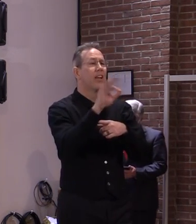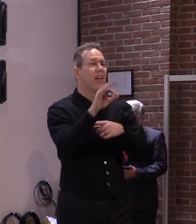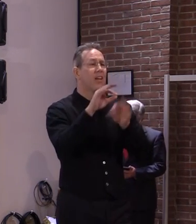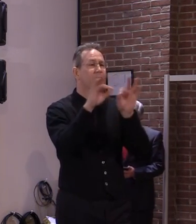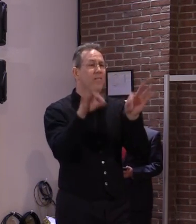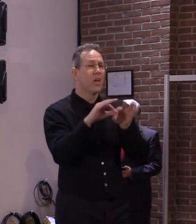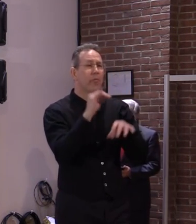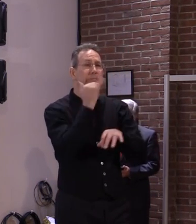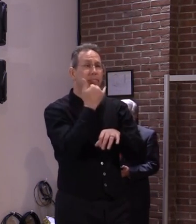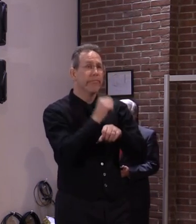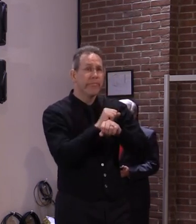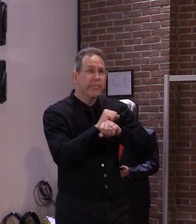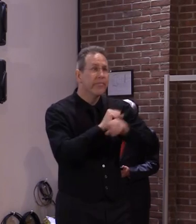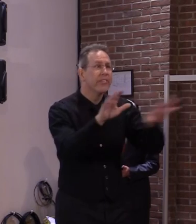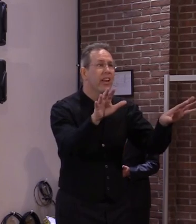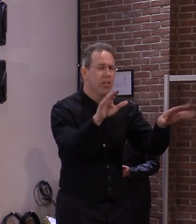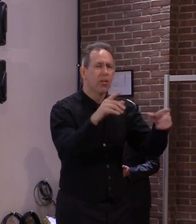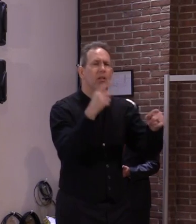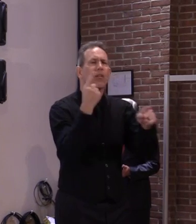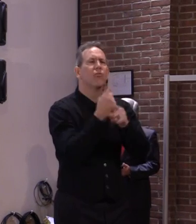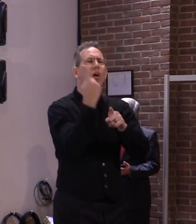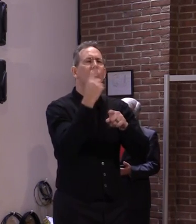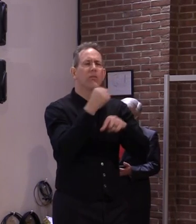back via the recall?